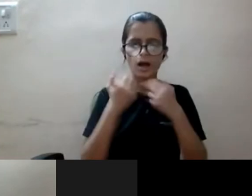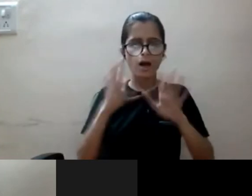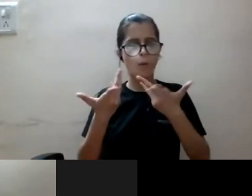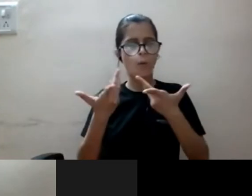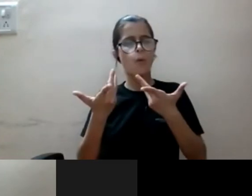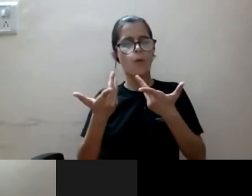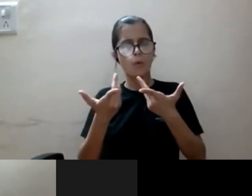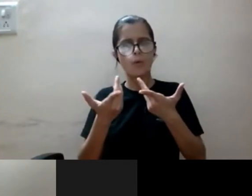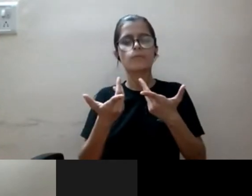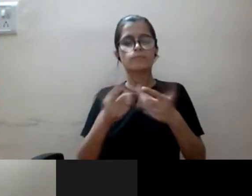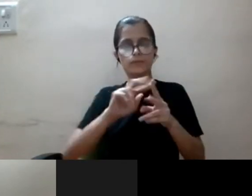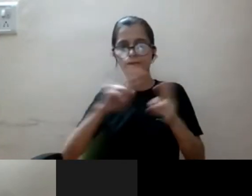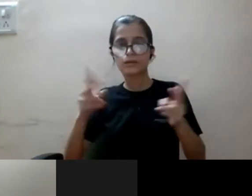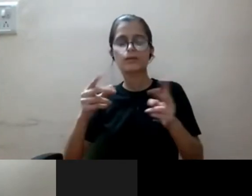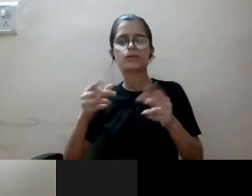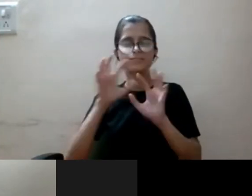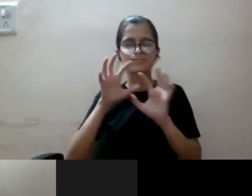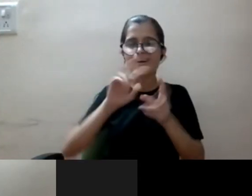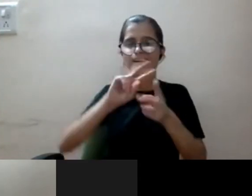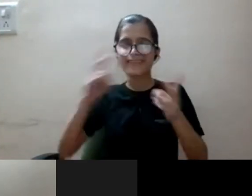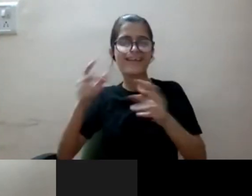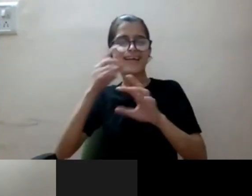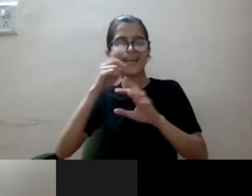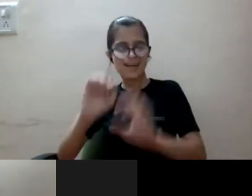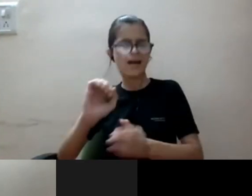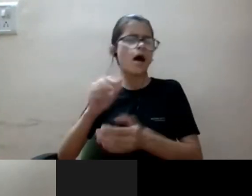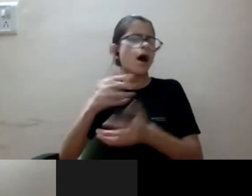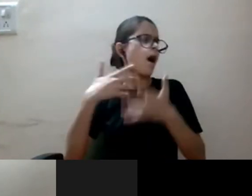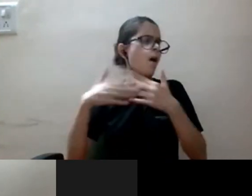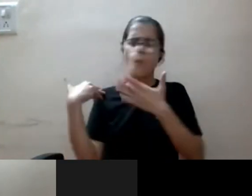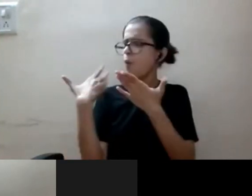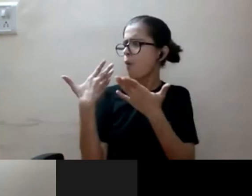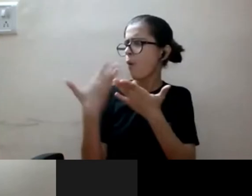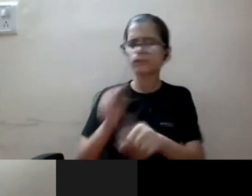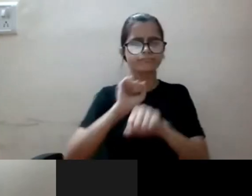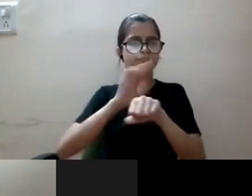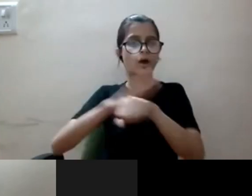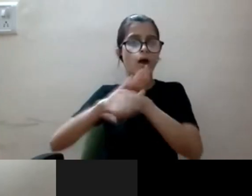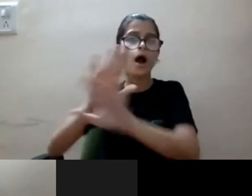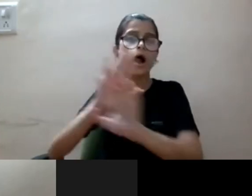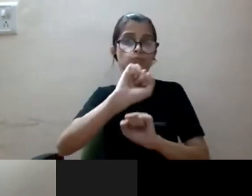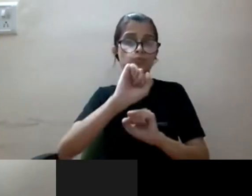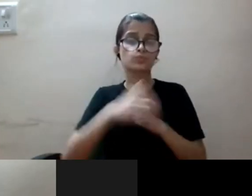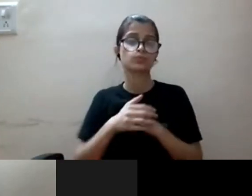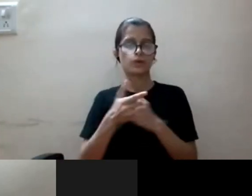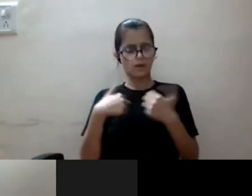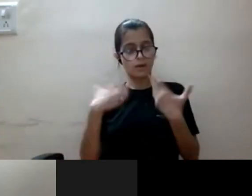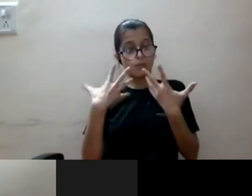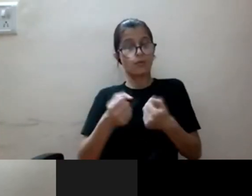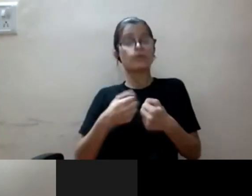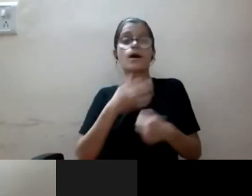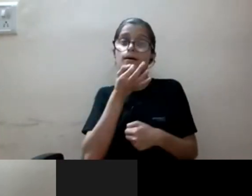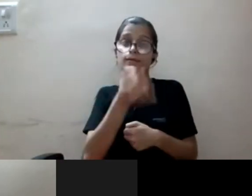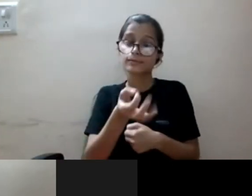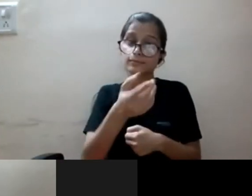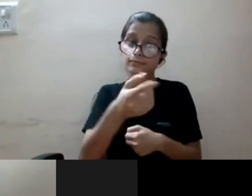got hurt and he's fine, from there to go on to everything that one reads. I just wanted to ask you if